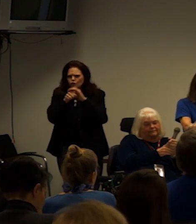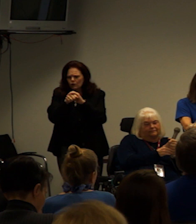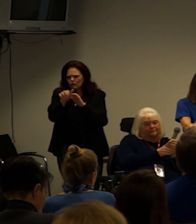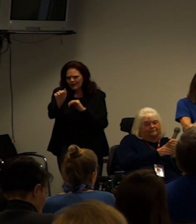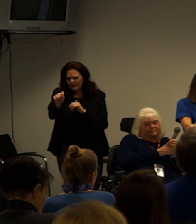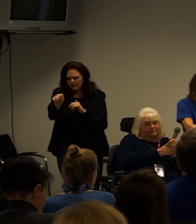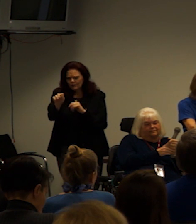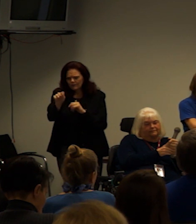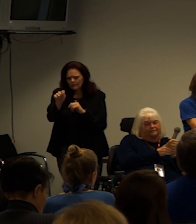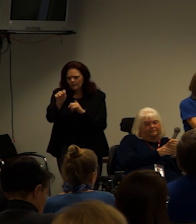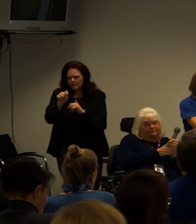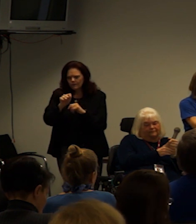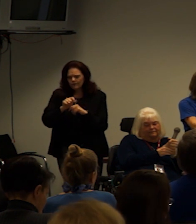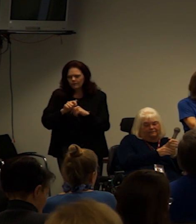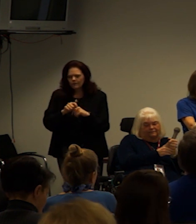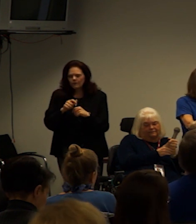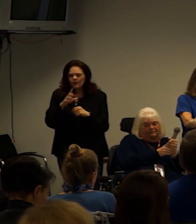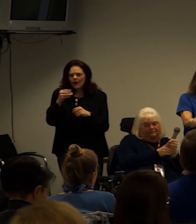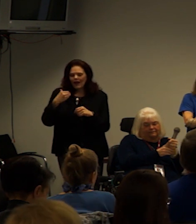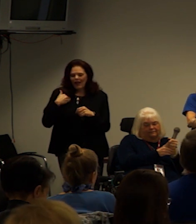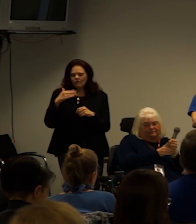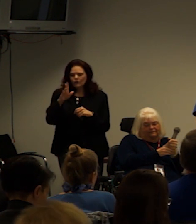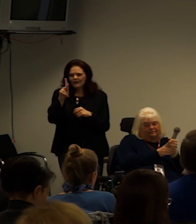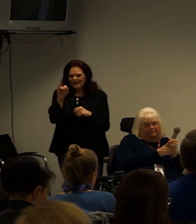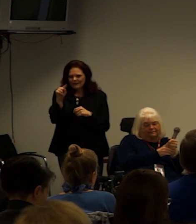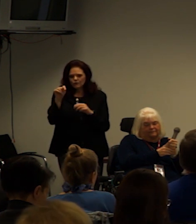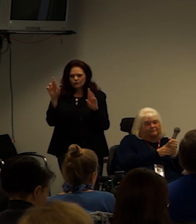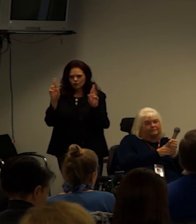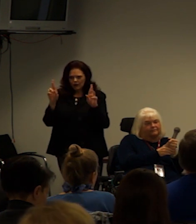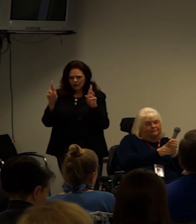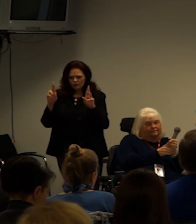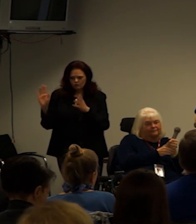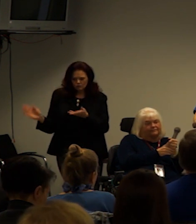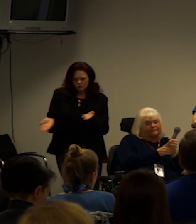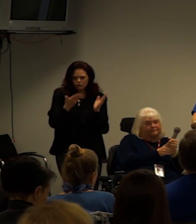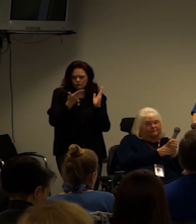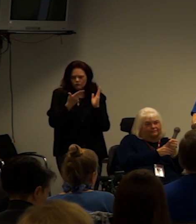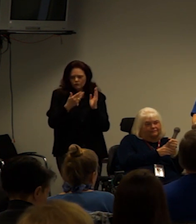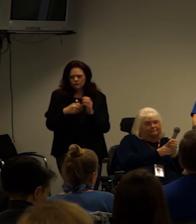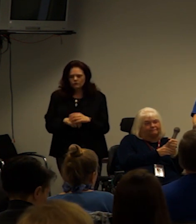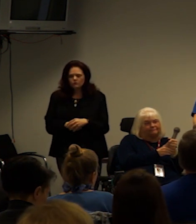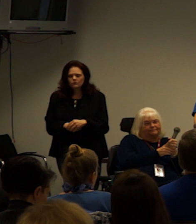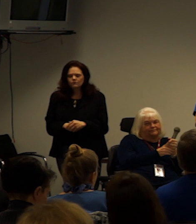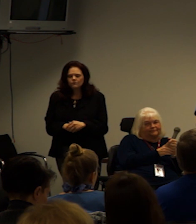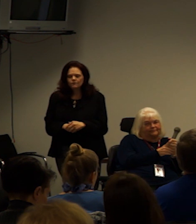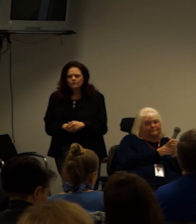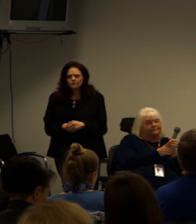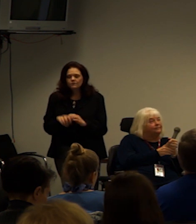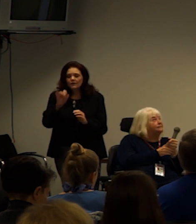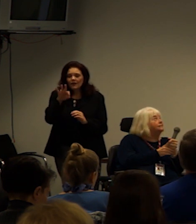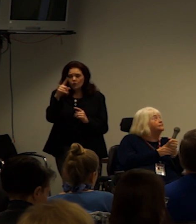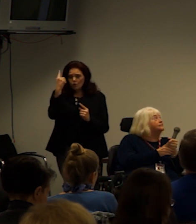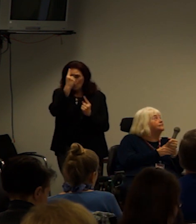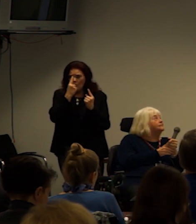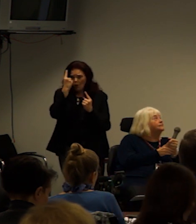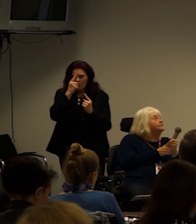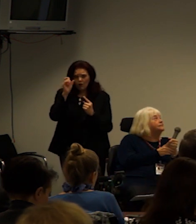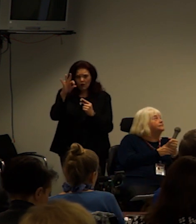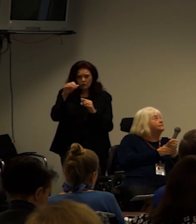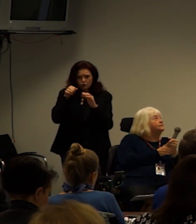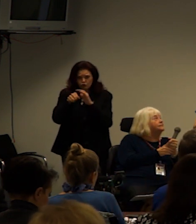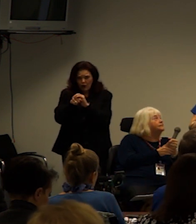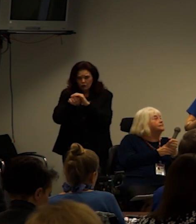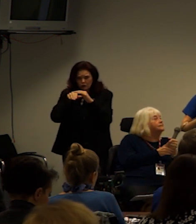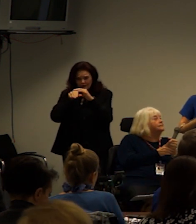are and have your kit ready to go with you to get to the shelter. If you're wondering whether or not a shelter